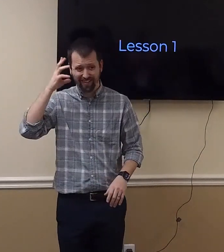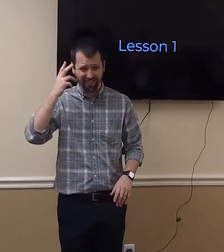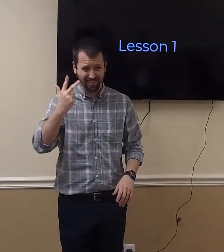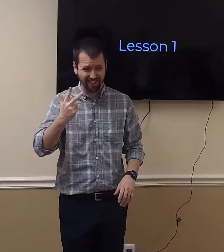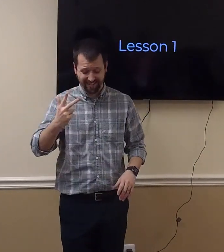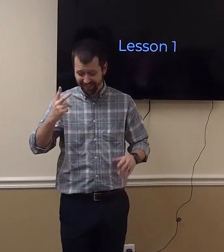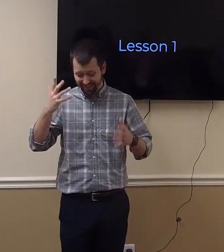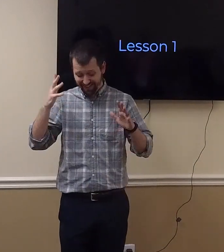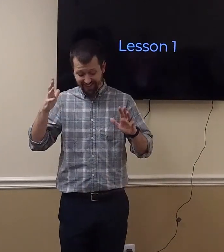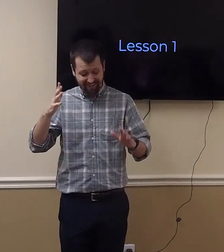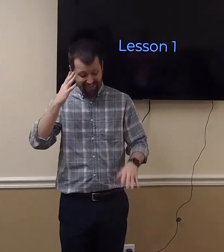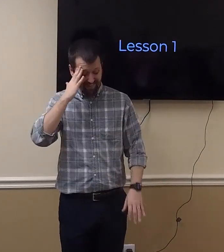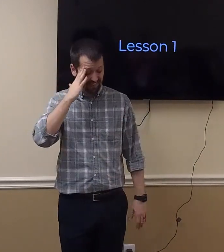crazy. So,